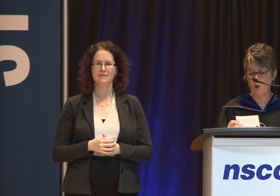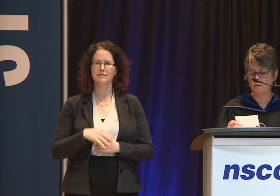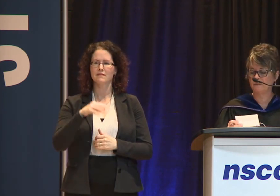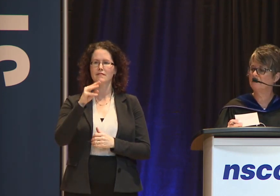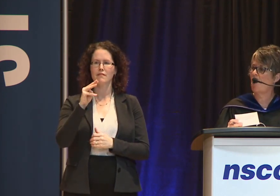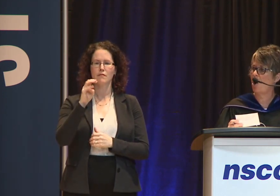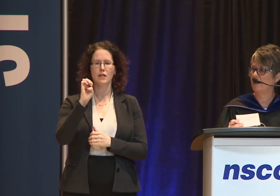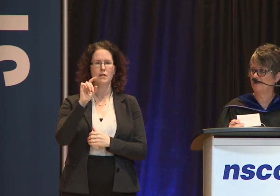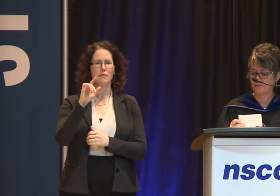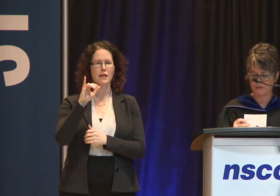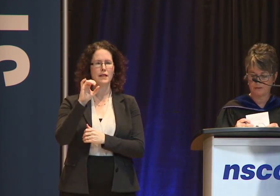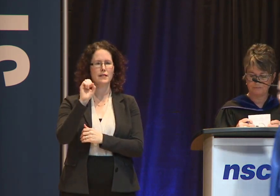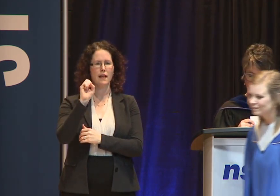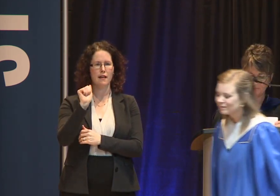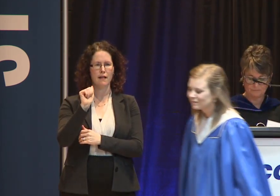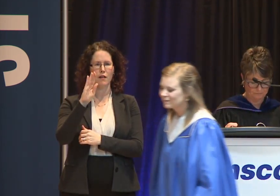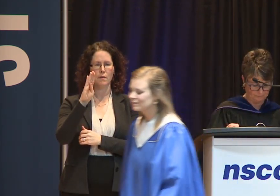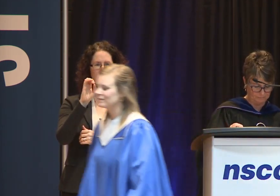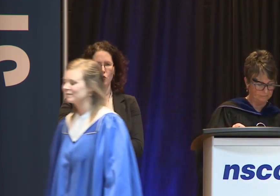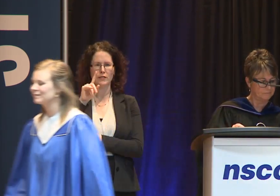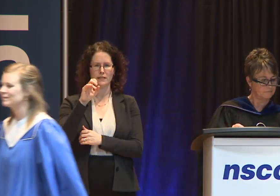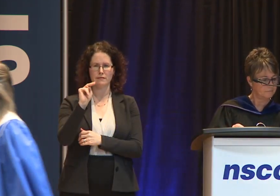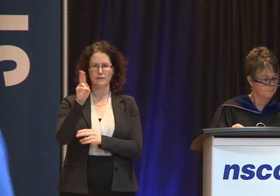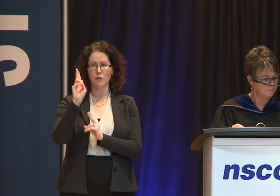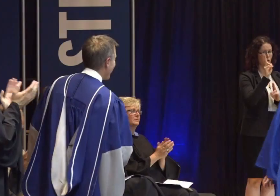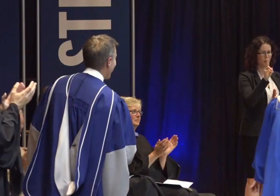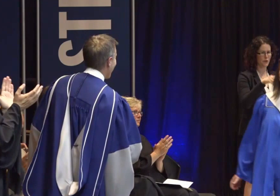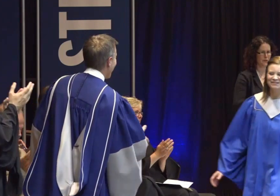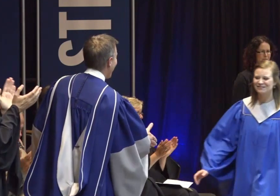Melissa Bolton, honors.